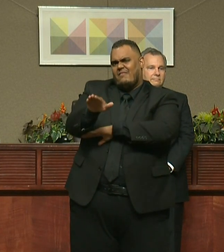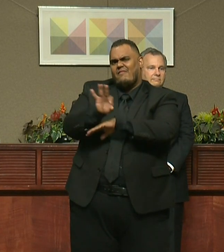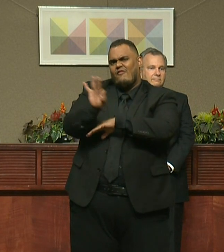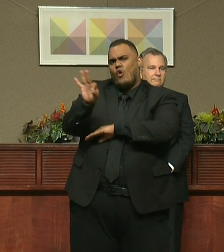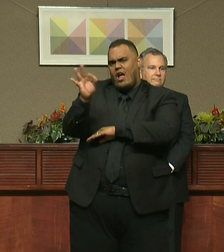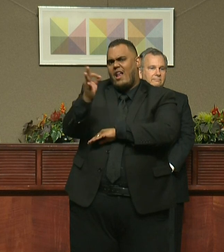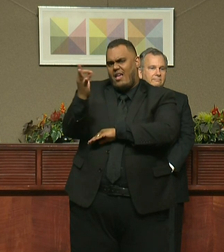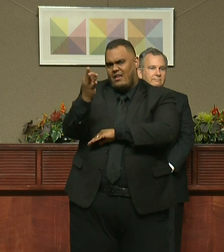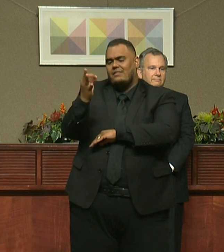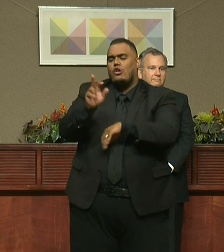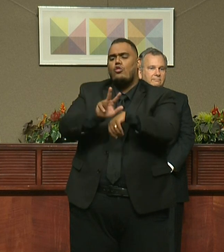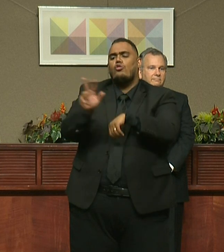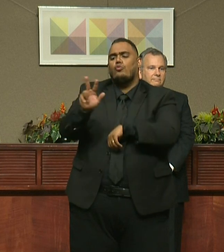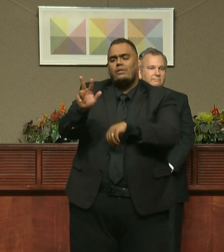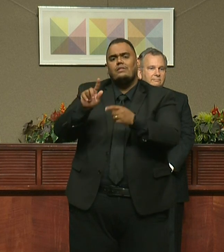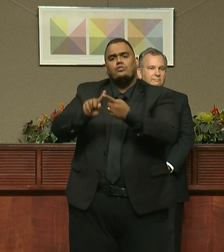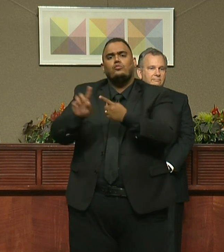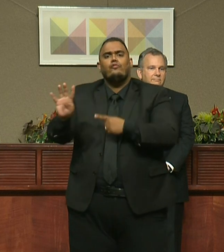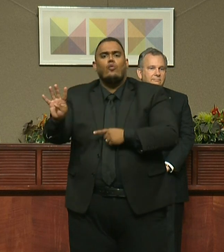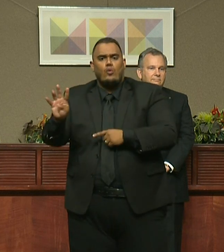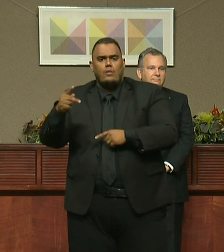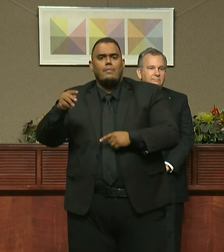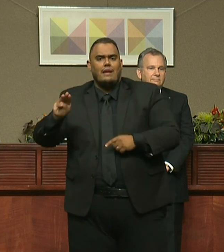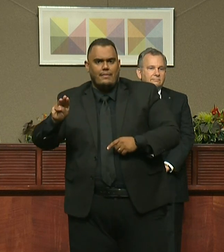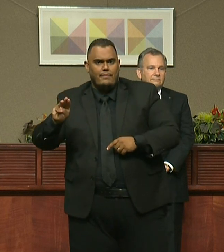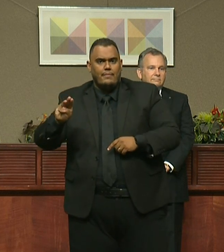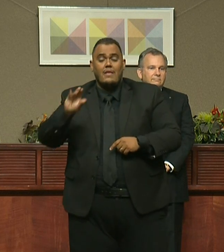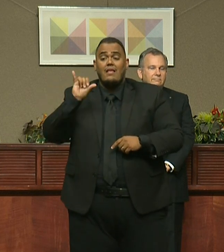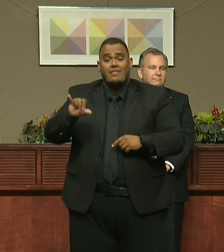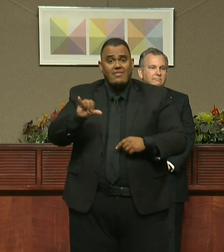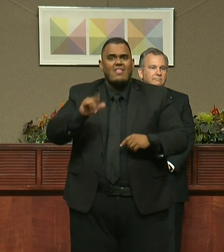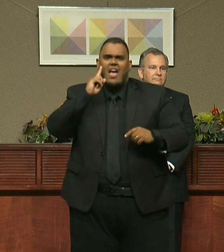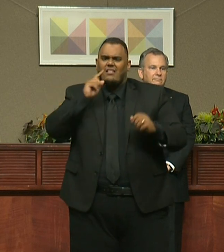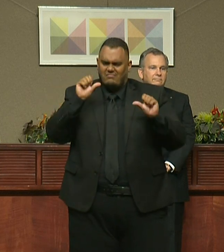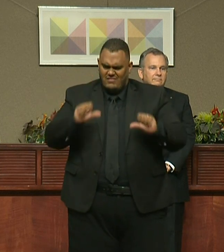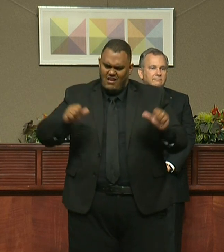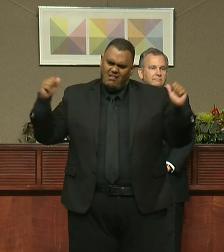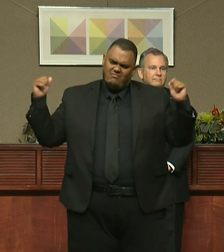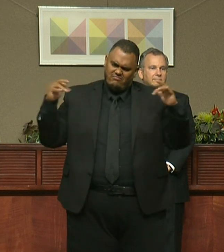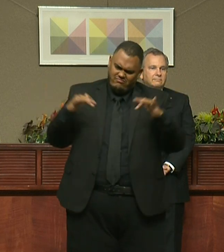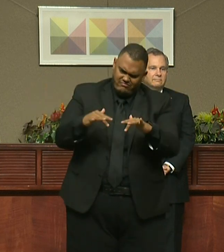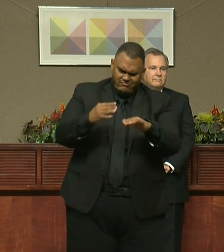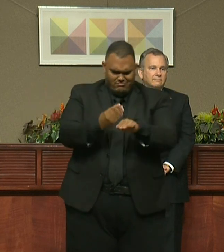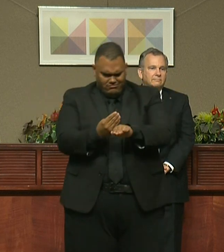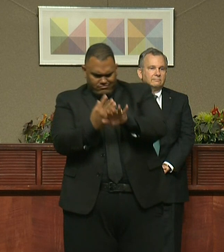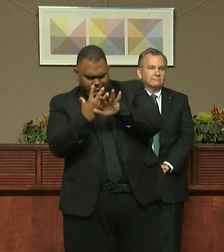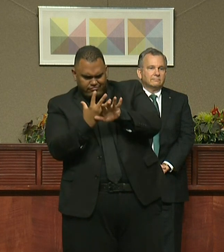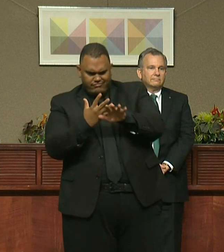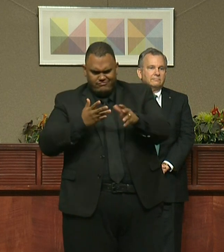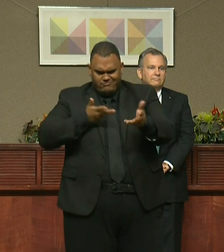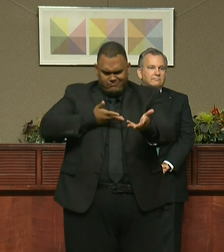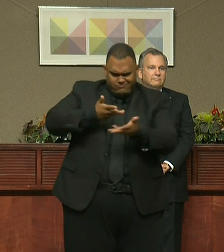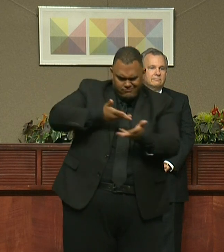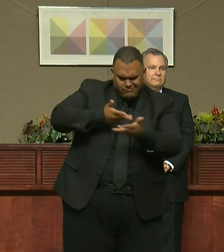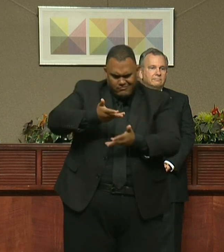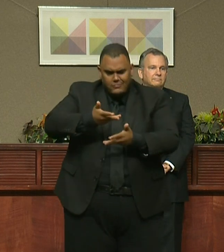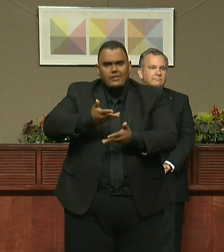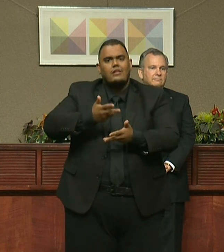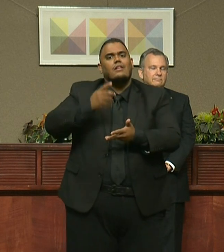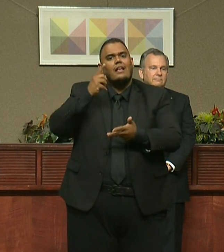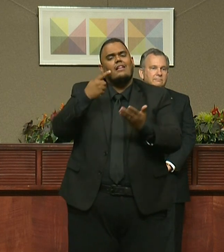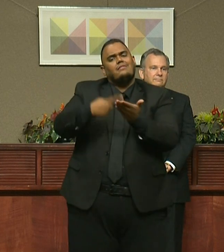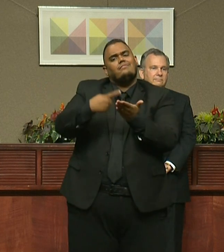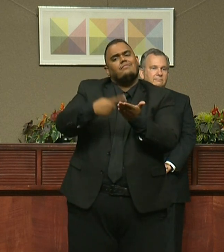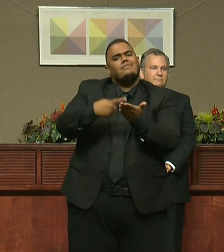will serve as a forum for local leaders to engage the community regarding the recent occurrences, both